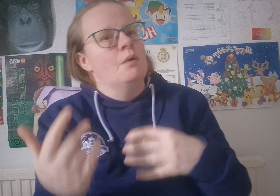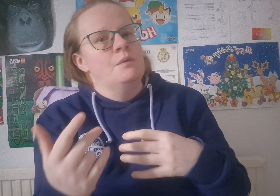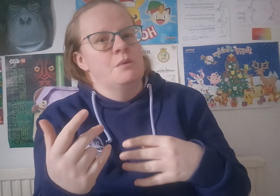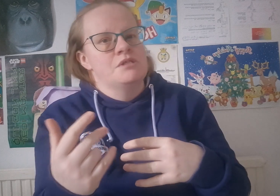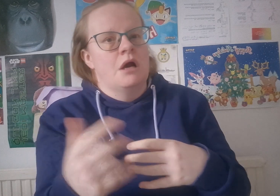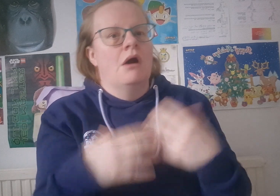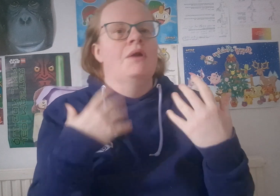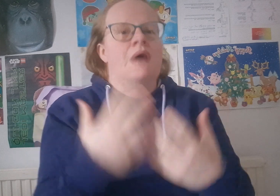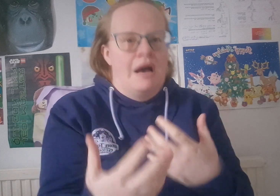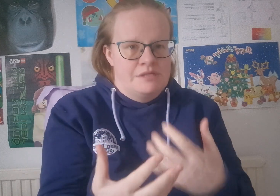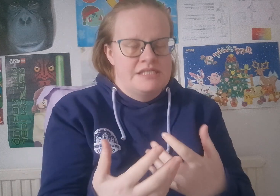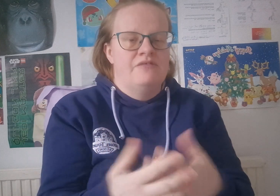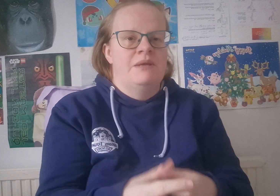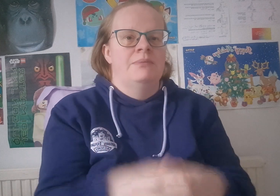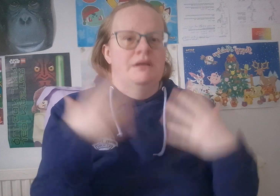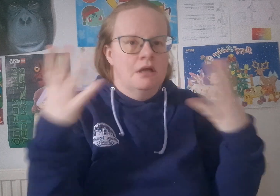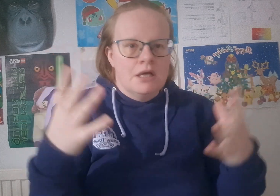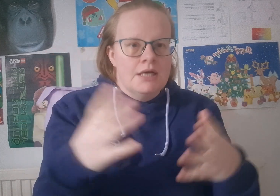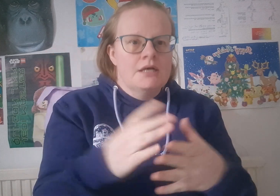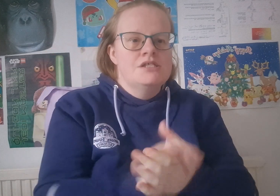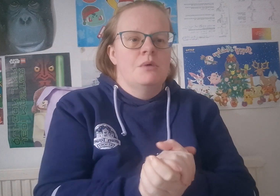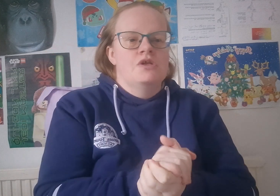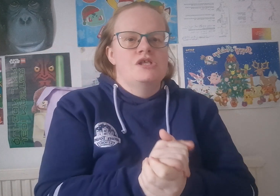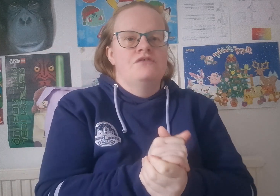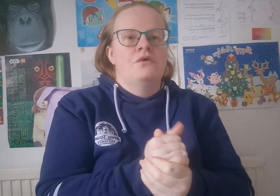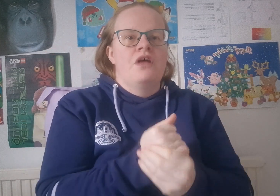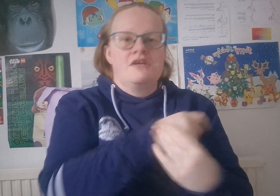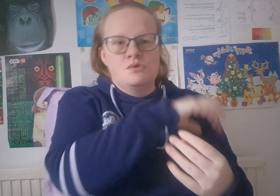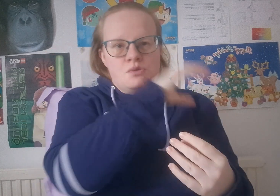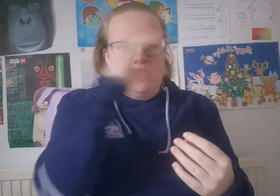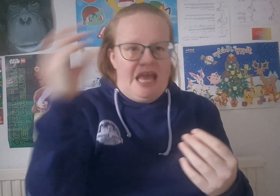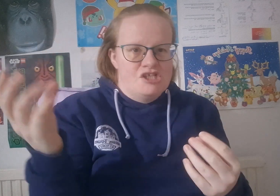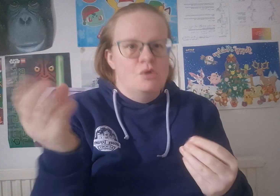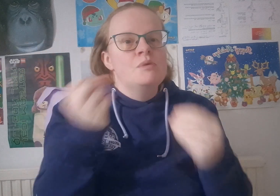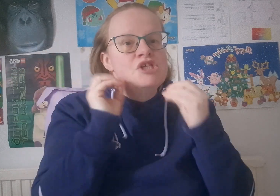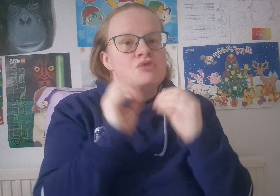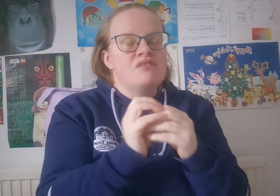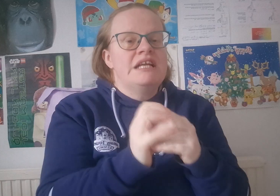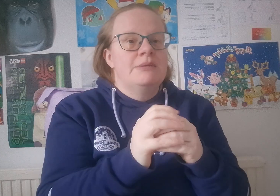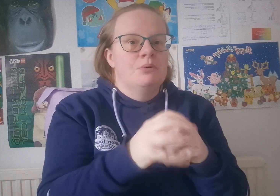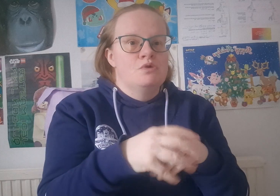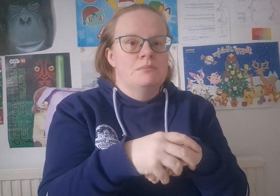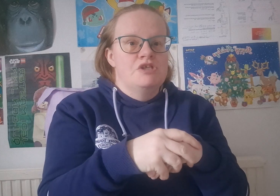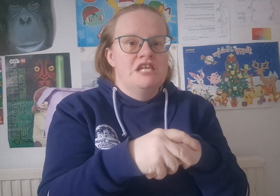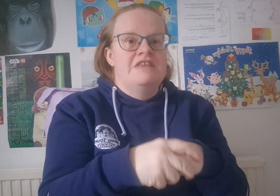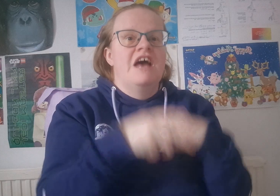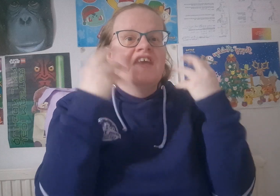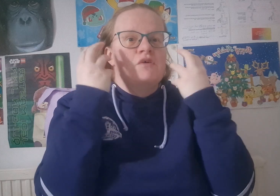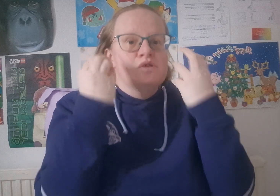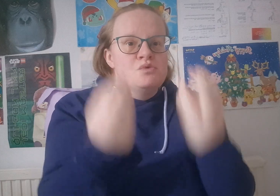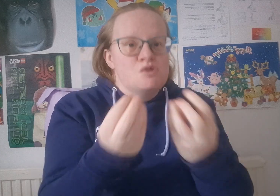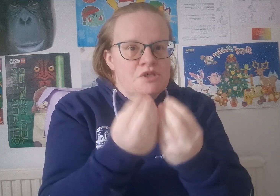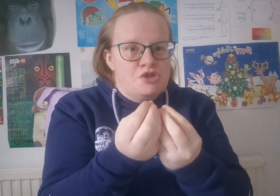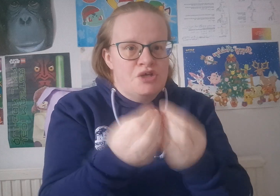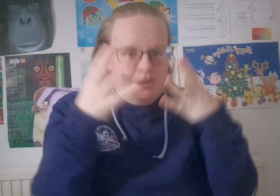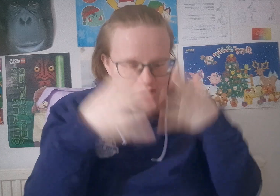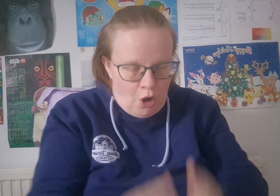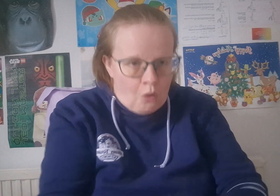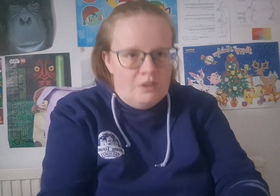which ones can't, and how to save people, and so on and so forth. There's also a kestrel, which is a really important motif. There is also a tree with a hole in the